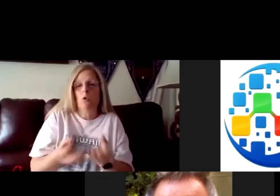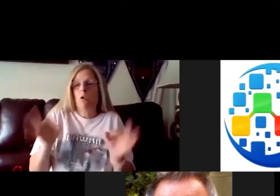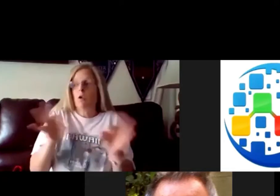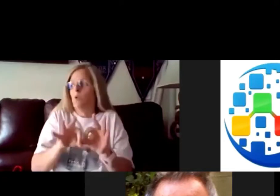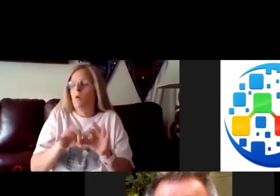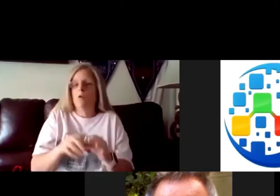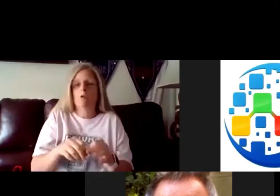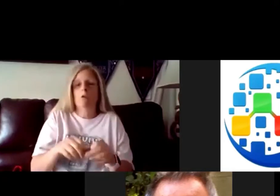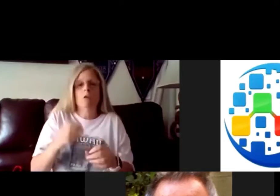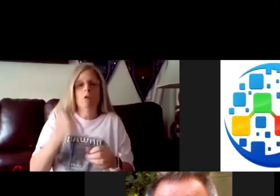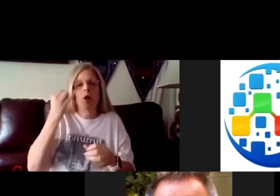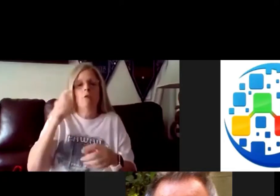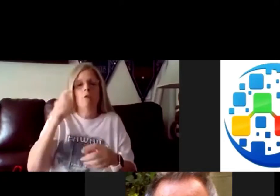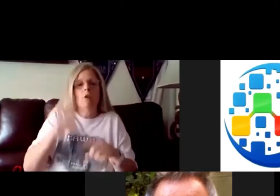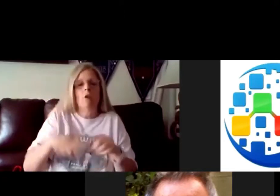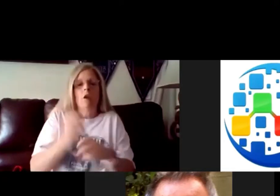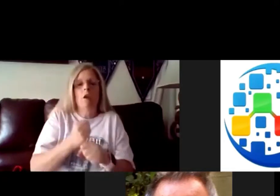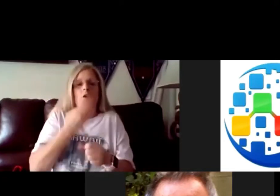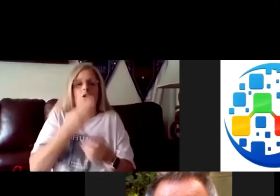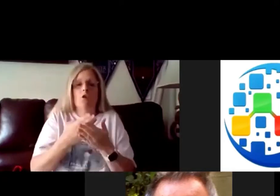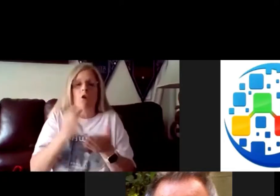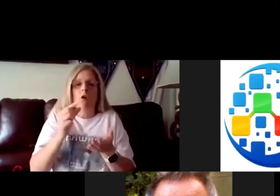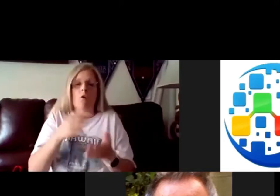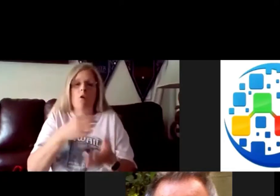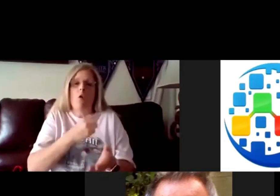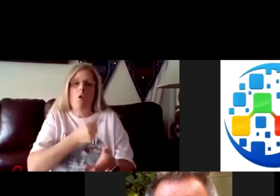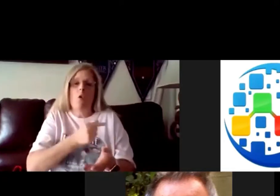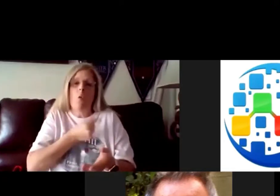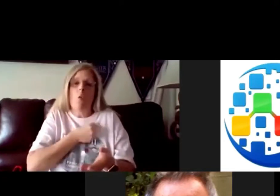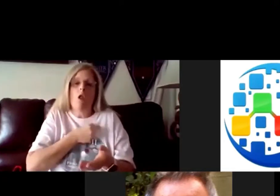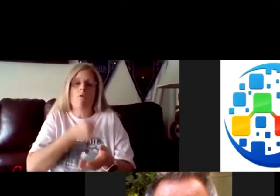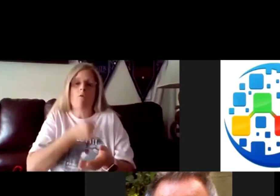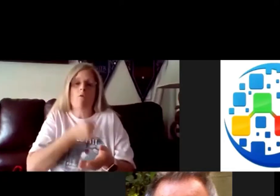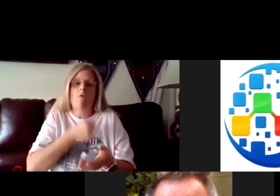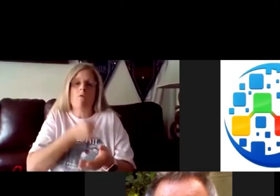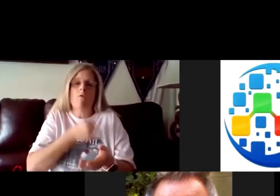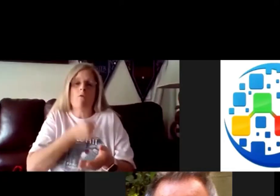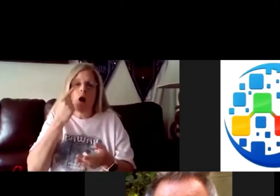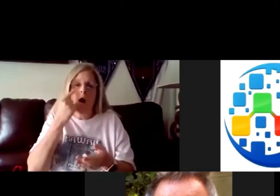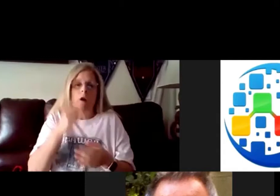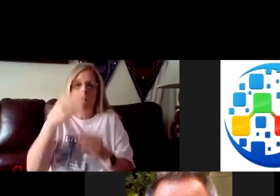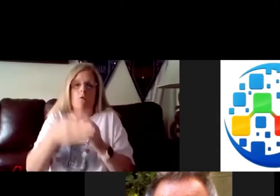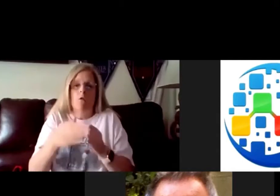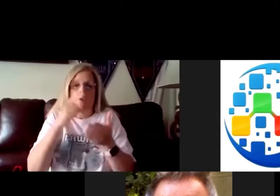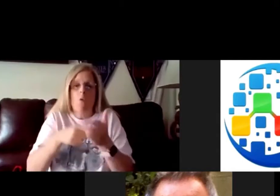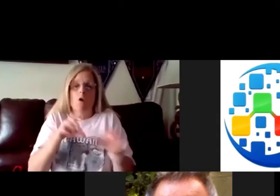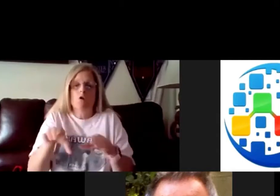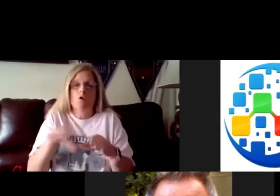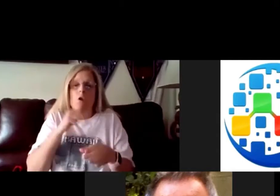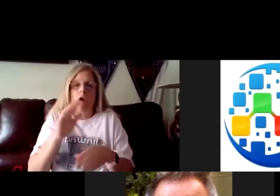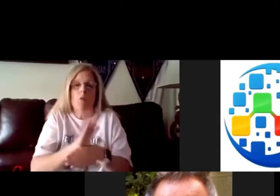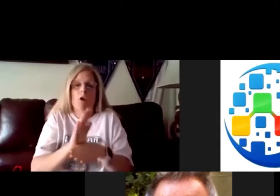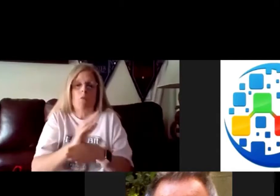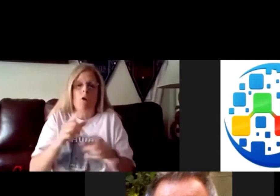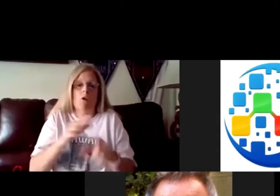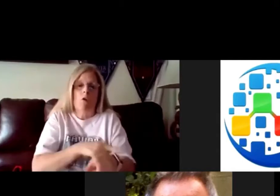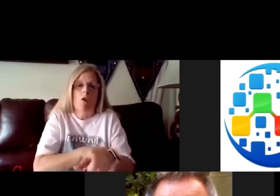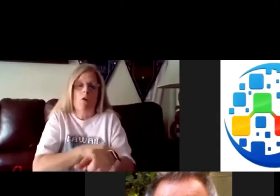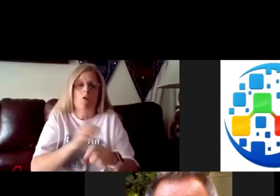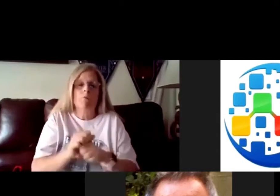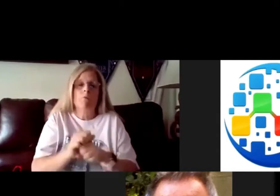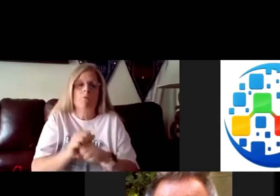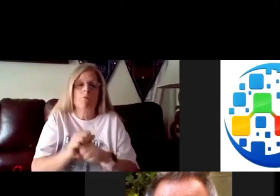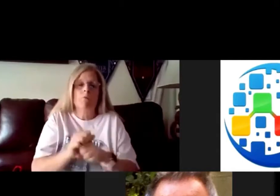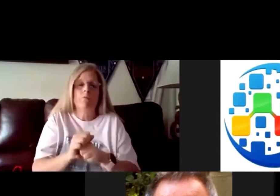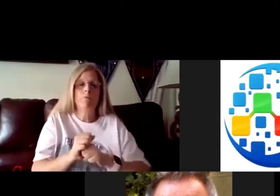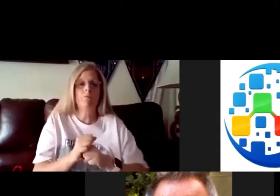good qualified eyes in front of what you're doing, you're not going to be in business very long. And Onpassive is the